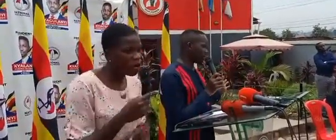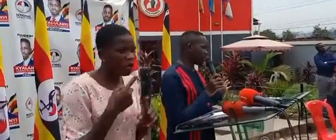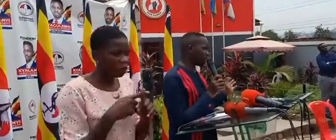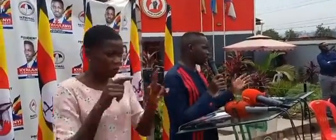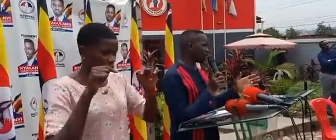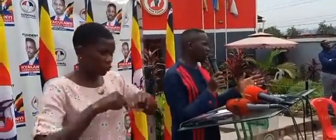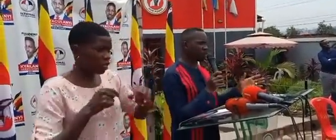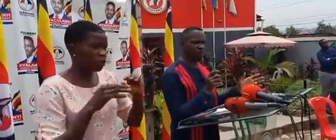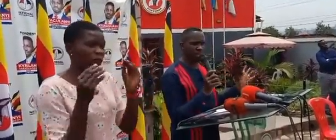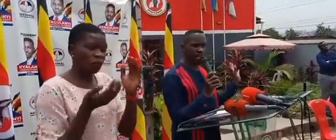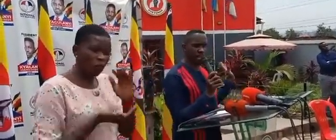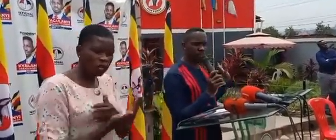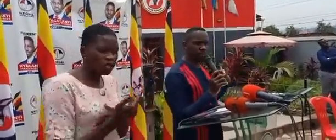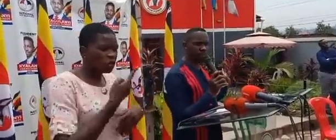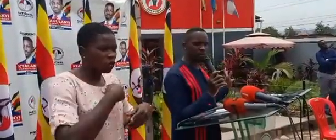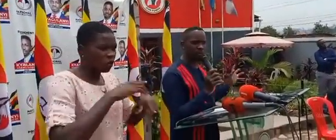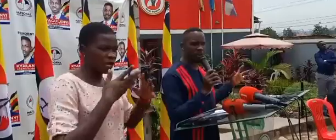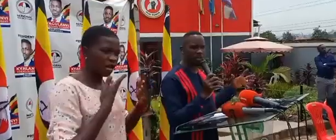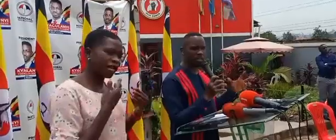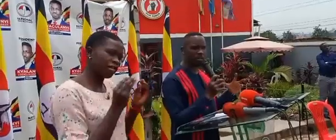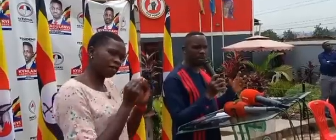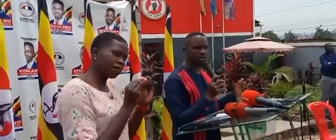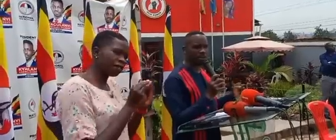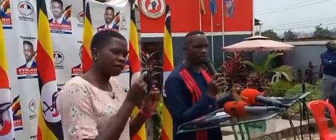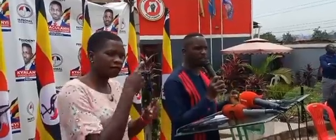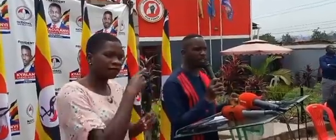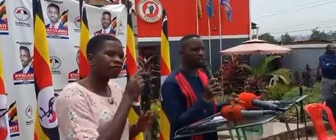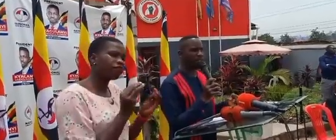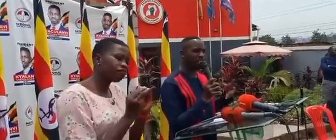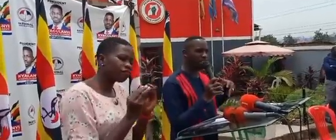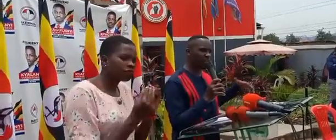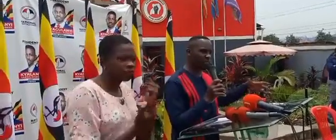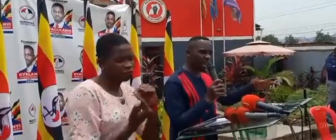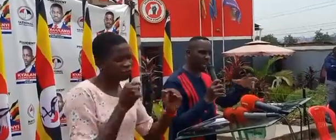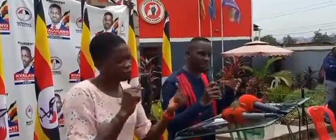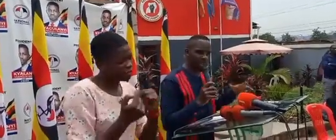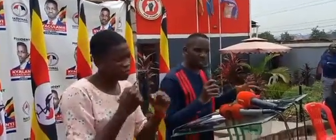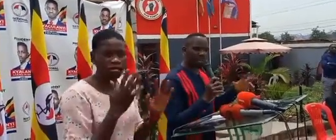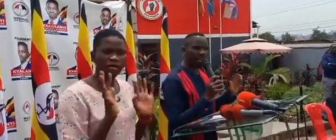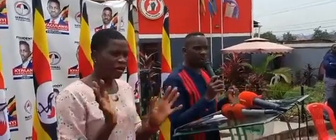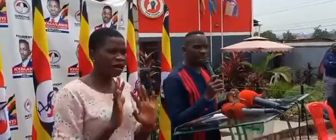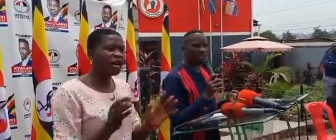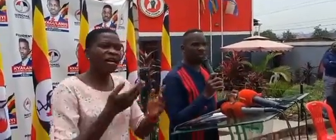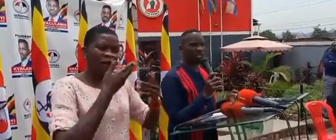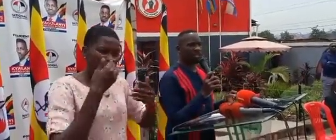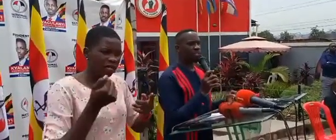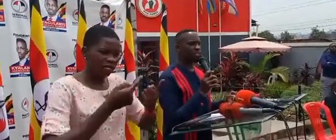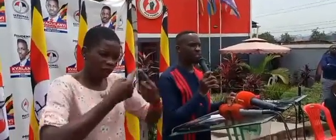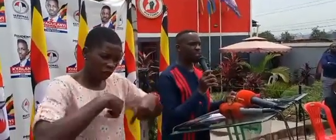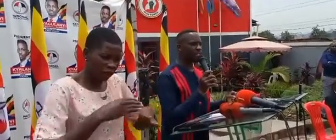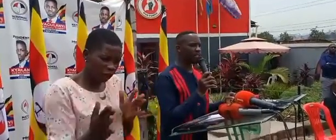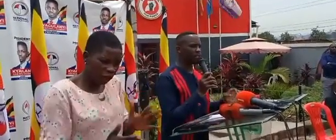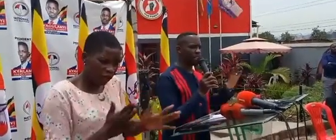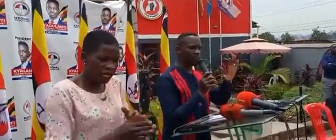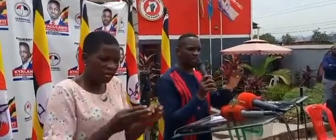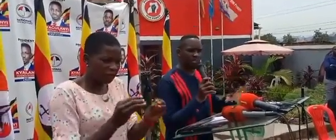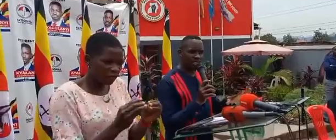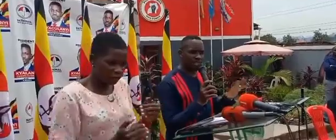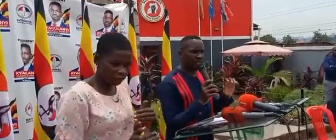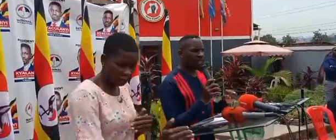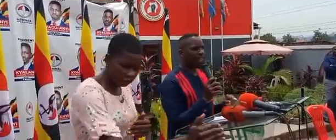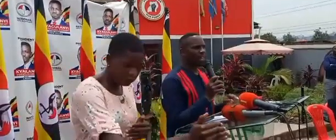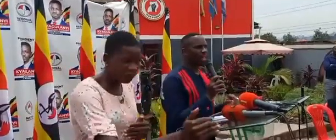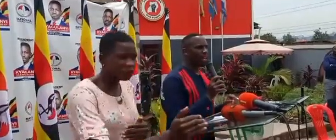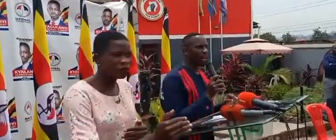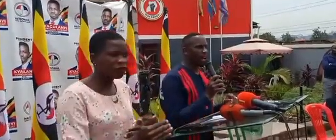Unakuruwane yuku machat, kwa wituwa gambi, tuwa dinaka fuo, parlamentary caucus ya fe, fena ni tukanya, nga caucus, di tusale